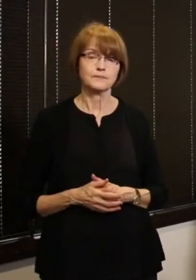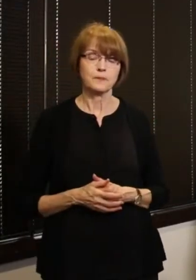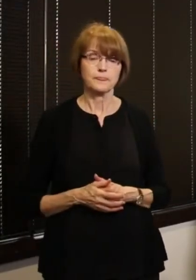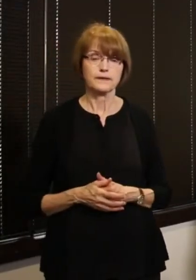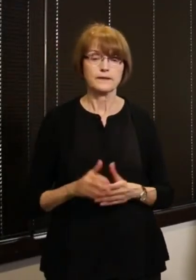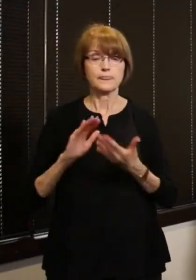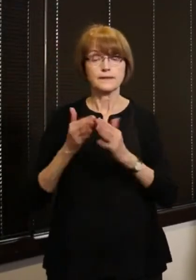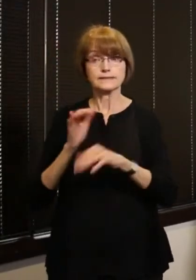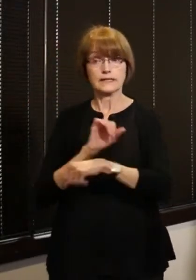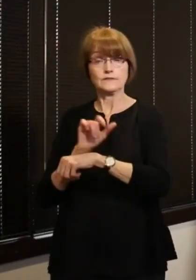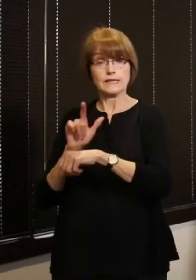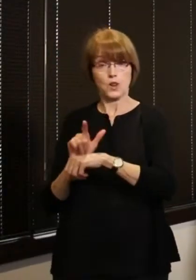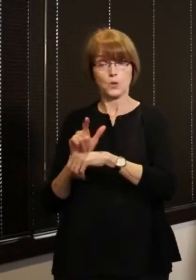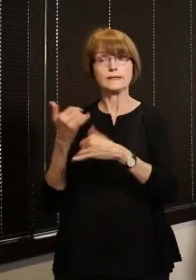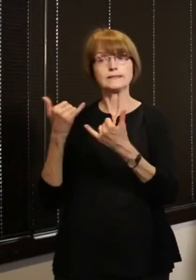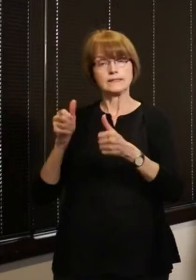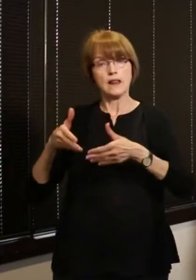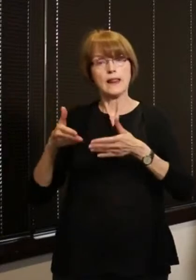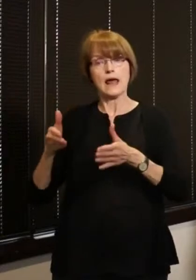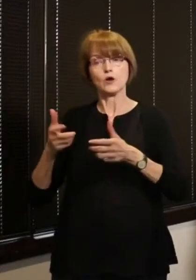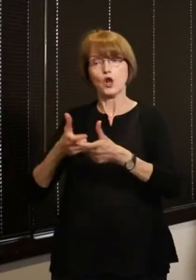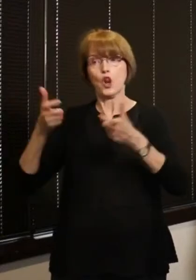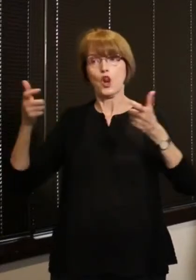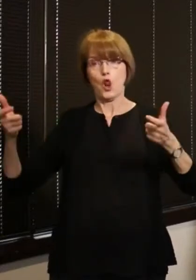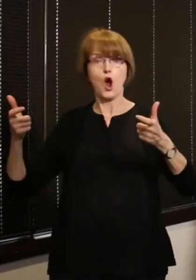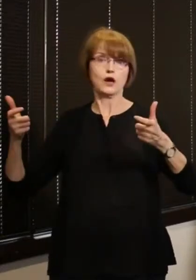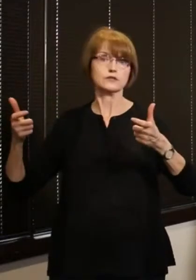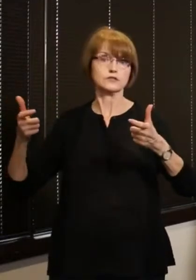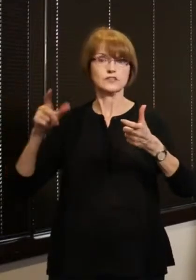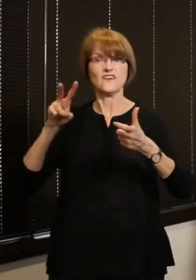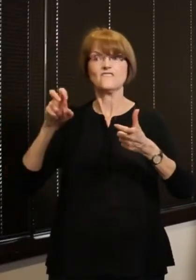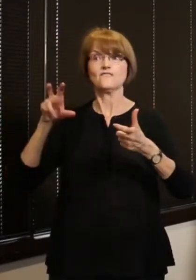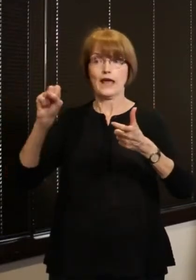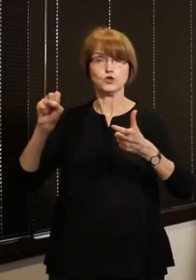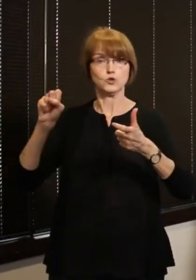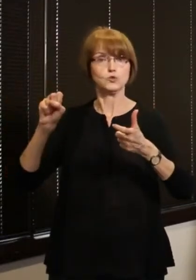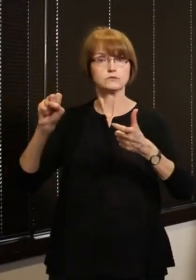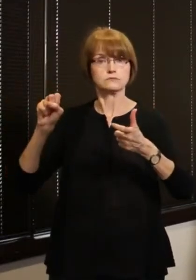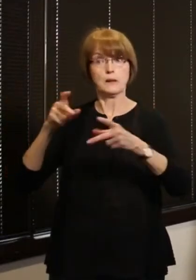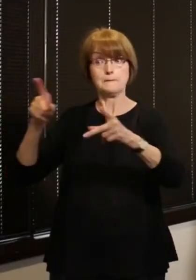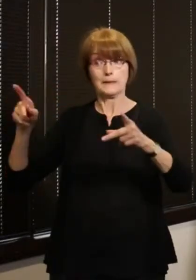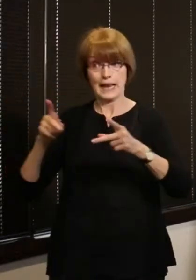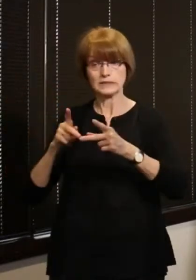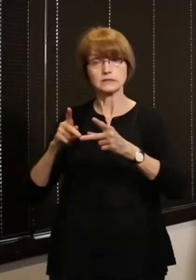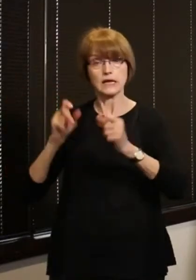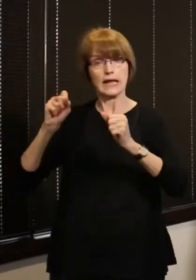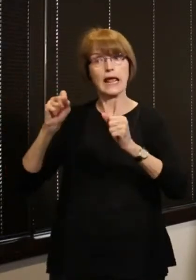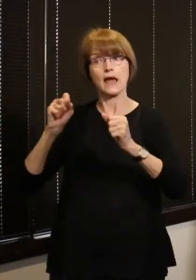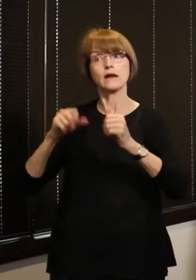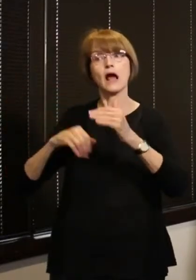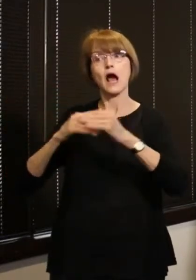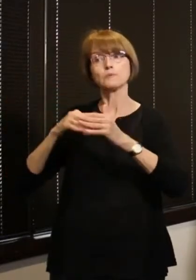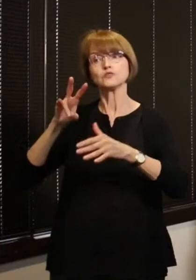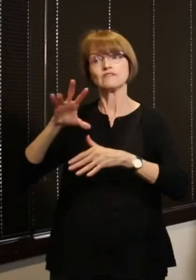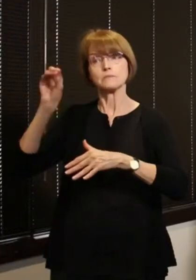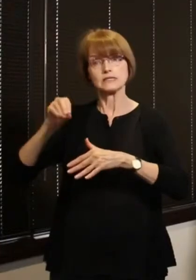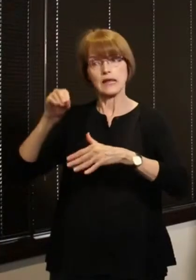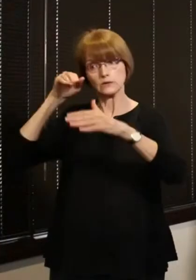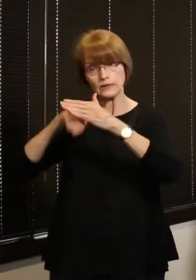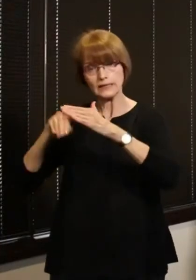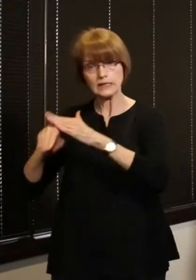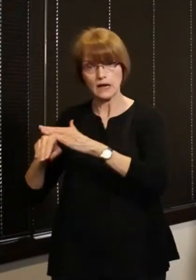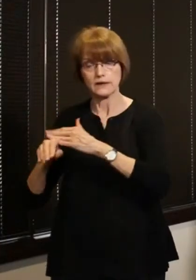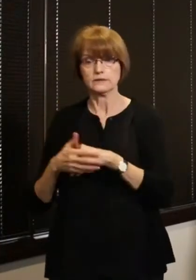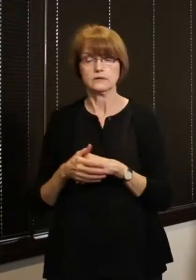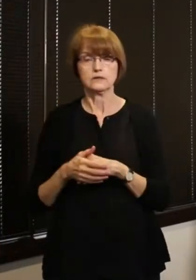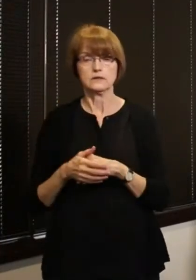city of St. Louis is still allowing large venues to operate at 75% capacity. There are no rules for when